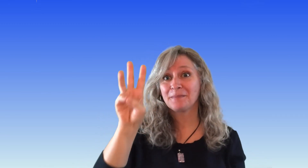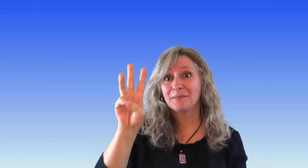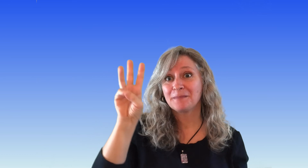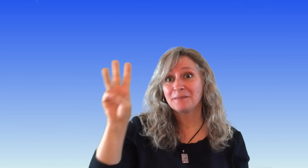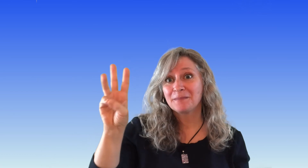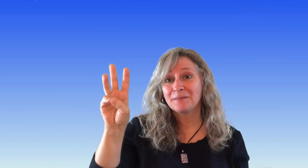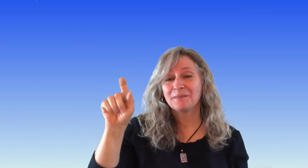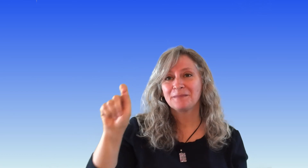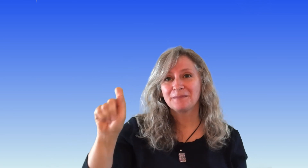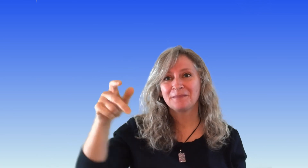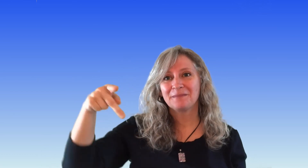It's